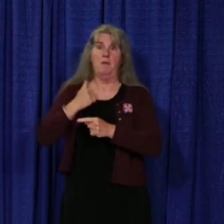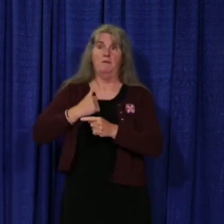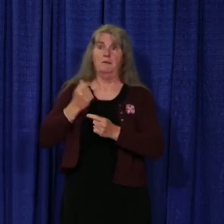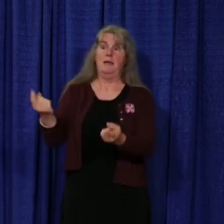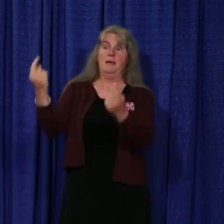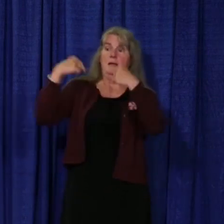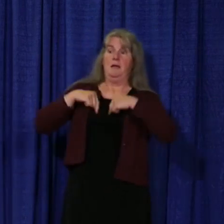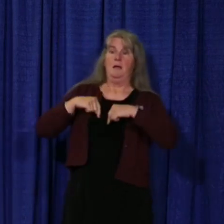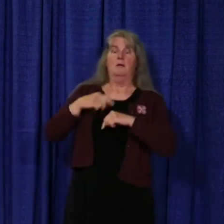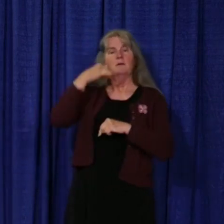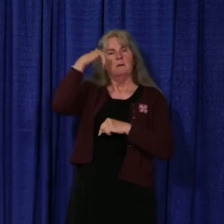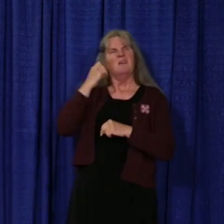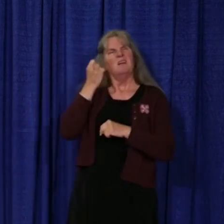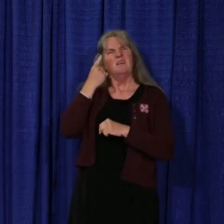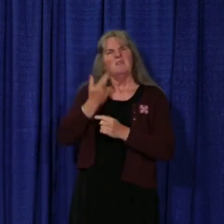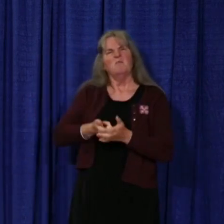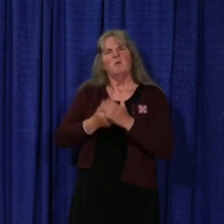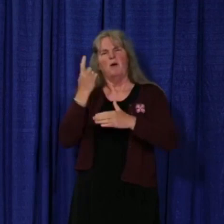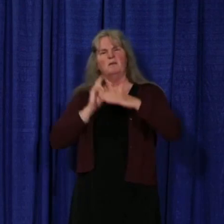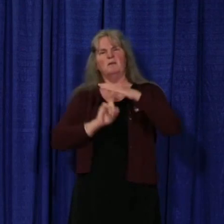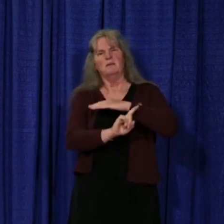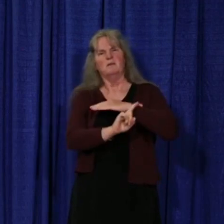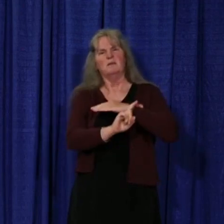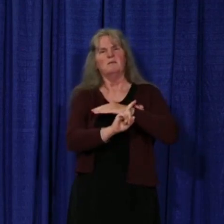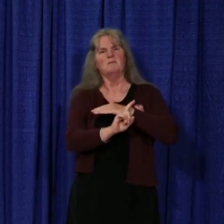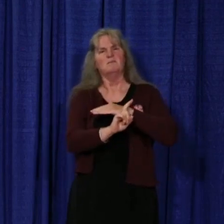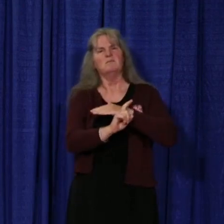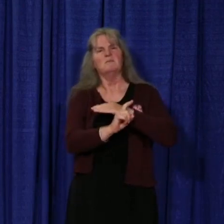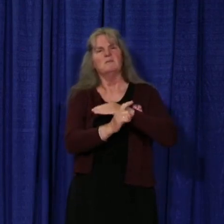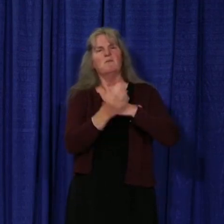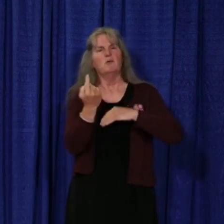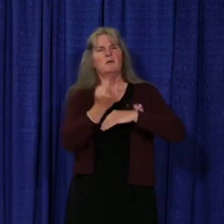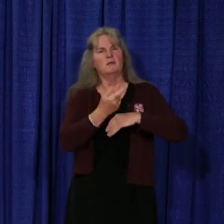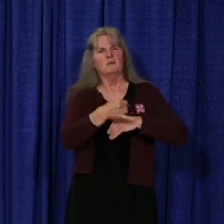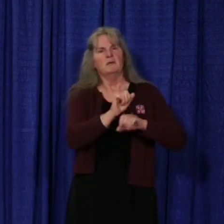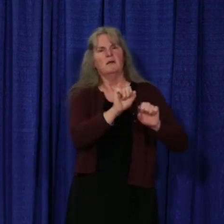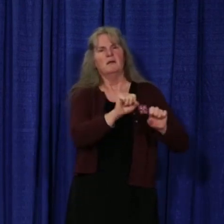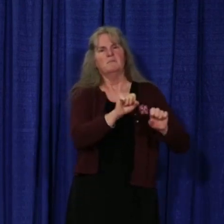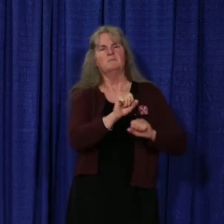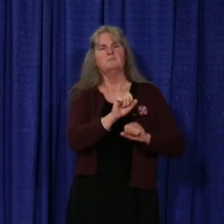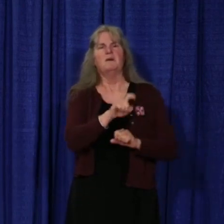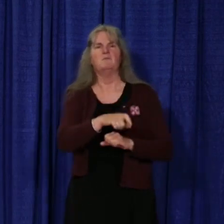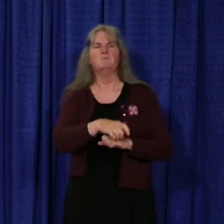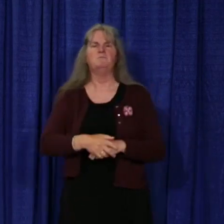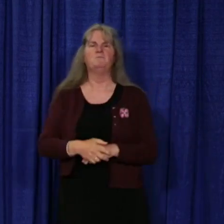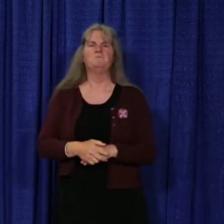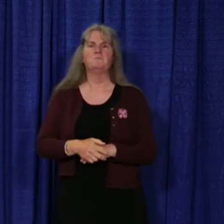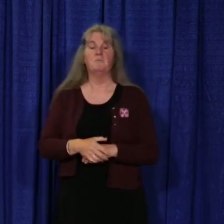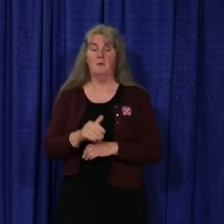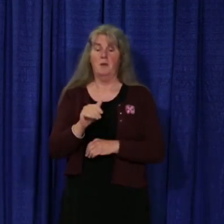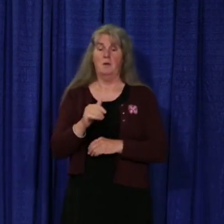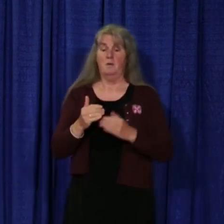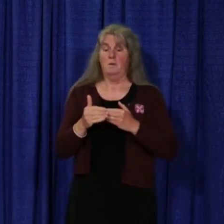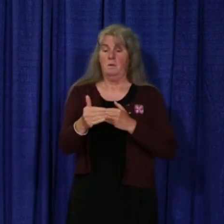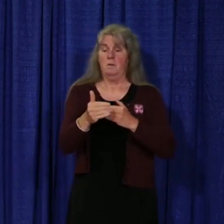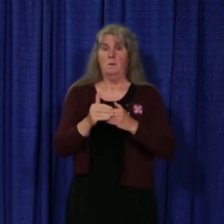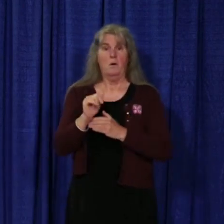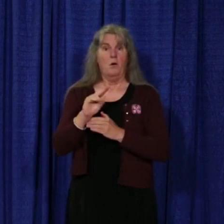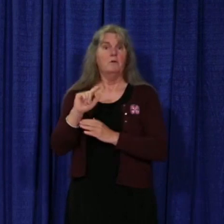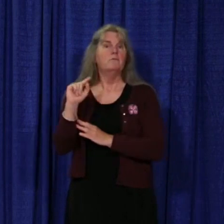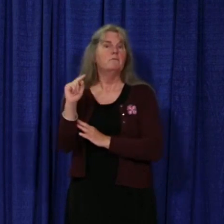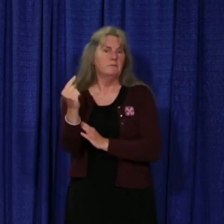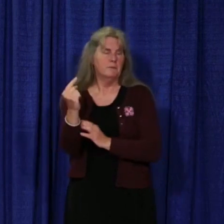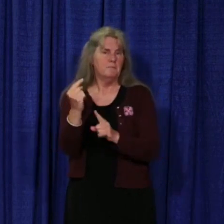welcome in with proper self-isolating protocols. Now, as we approach August the 1st, we